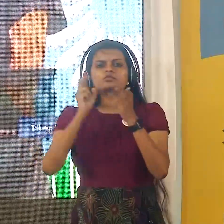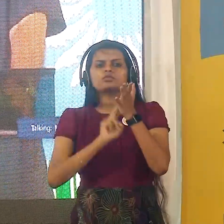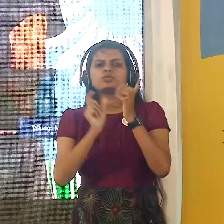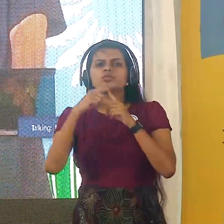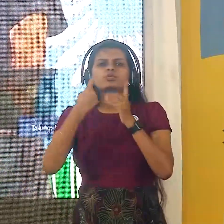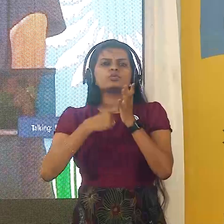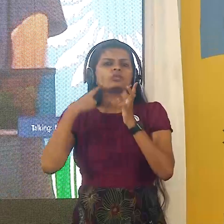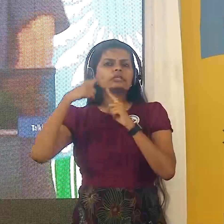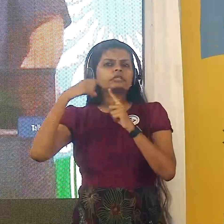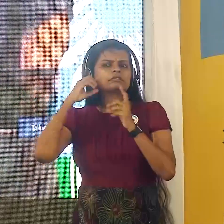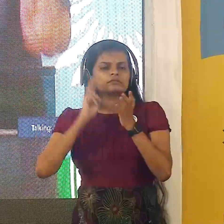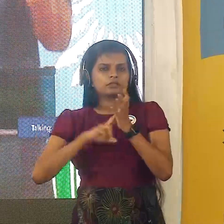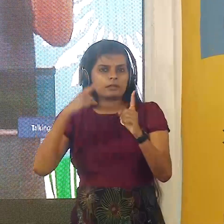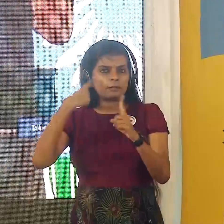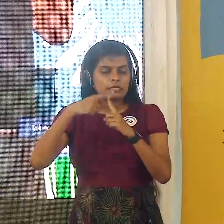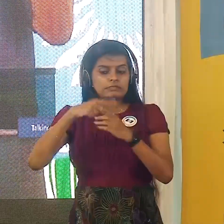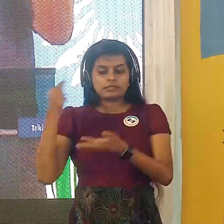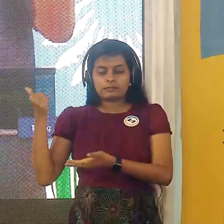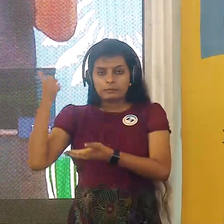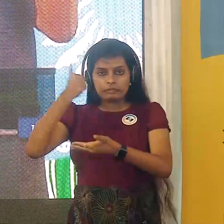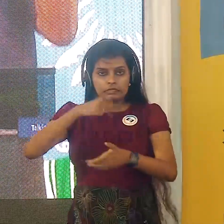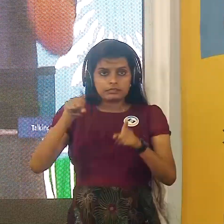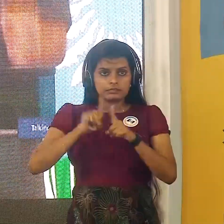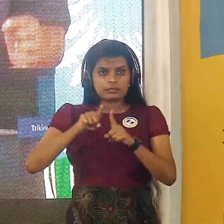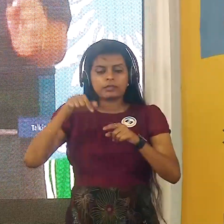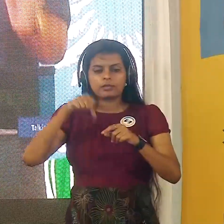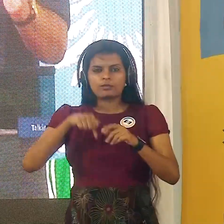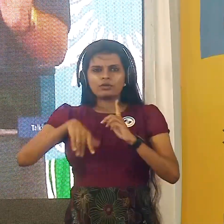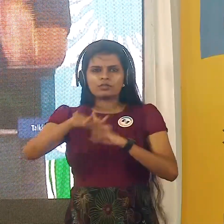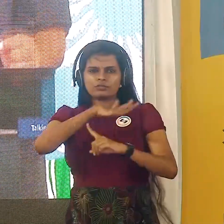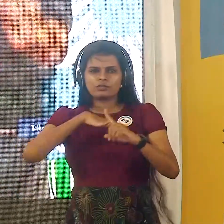and incomes from existing